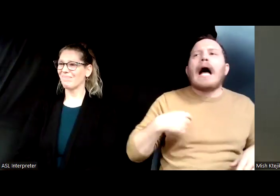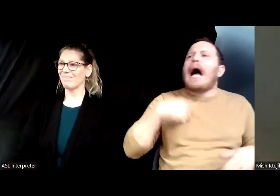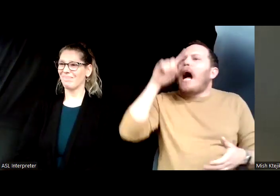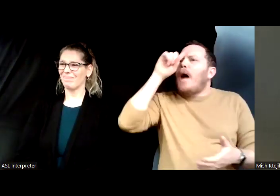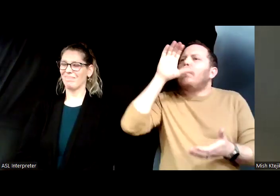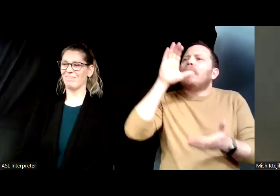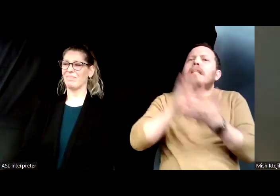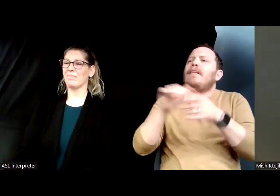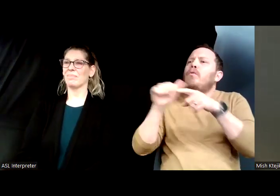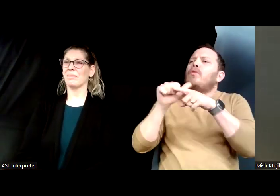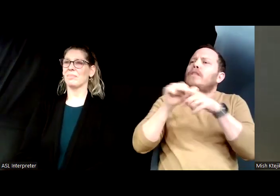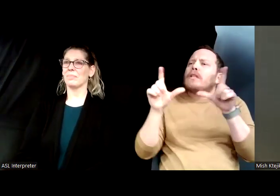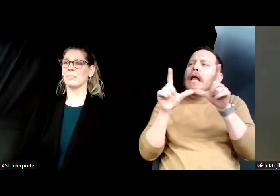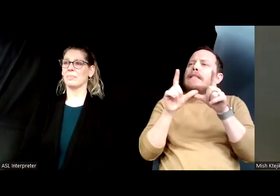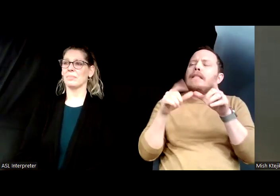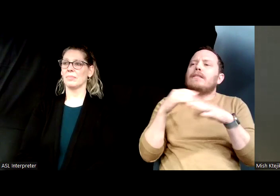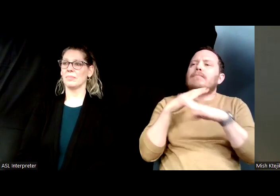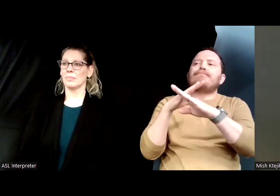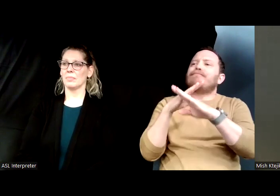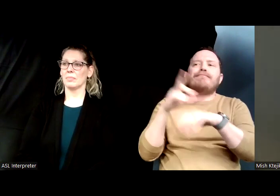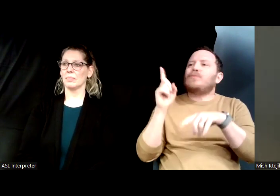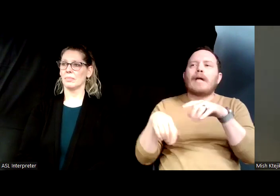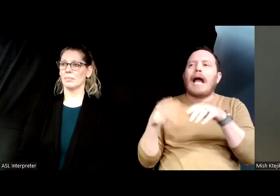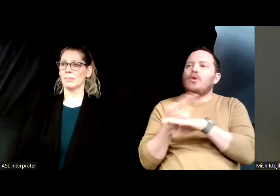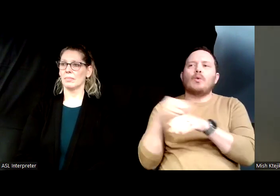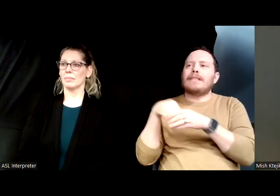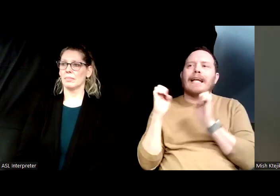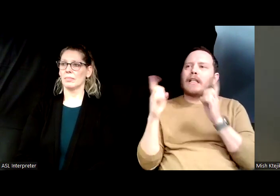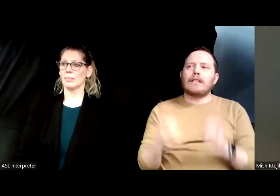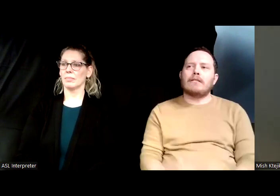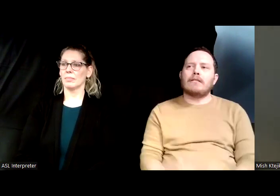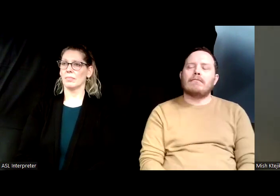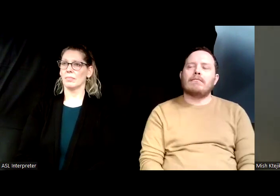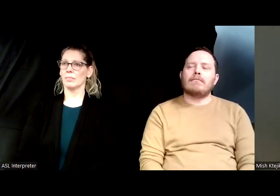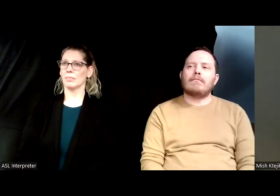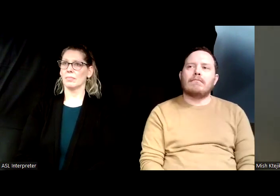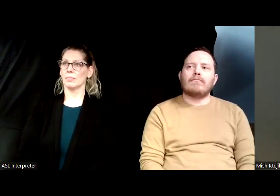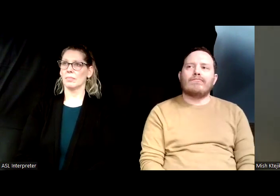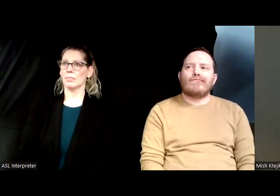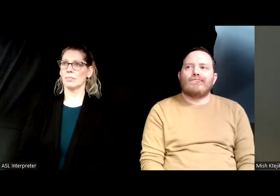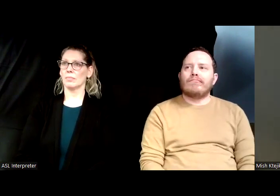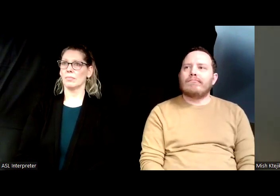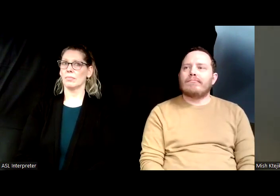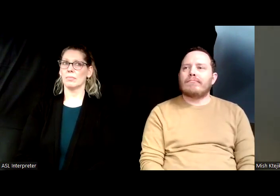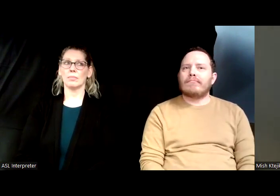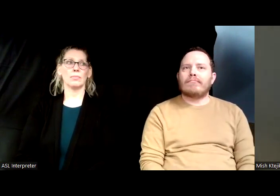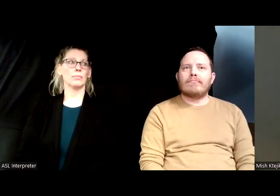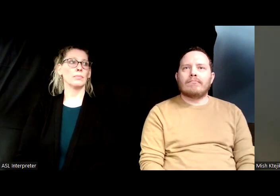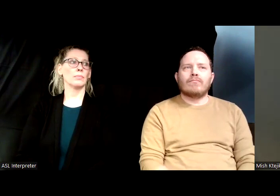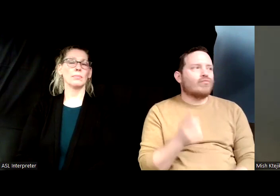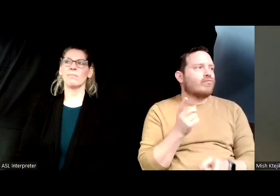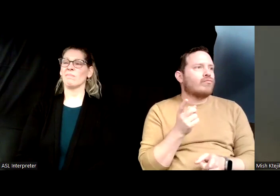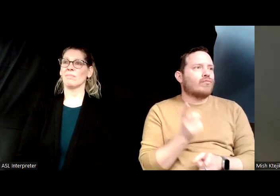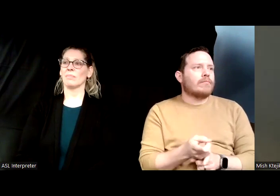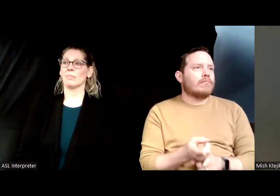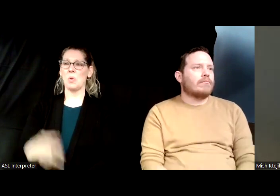Eric here. I believe that the provisional license you can't use in education. And hold on